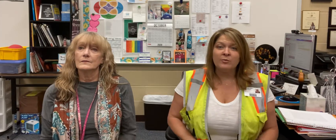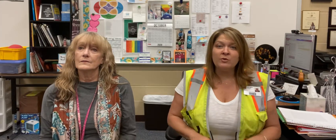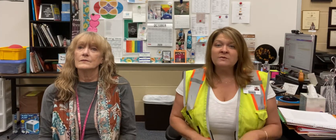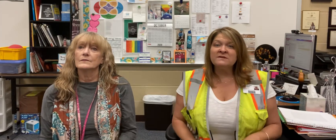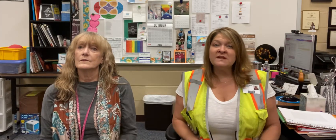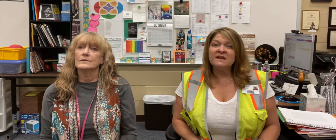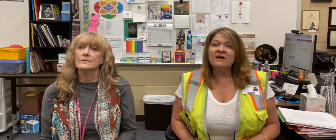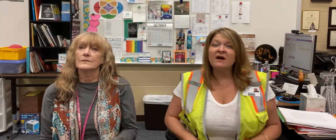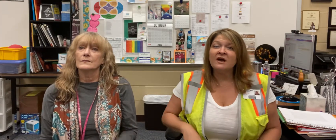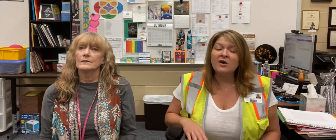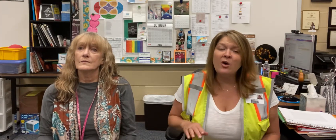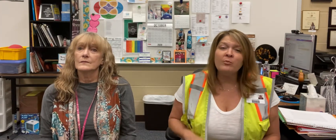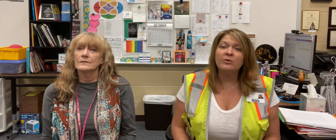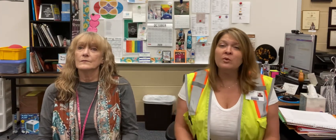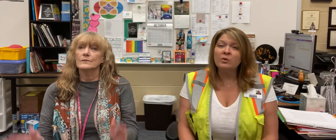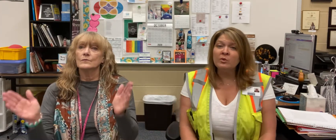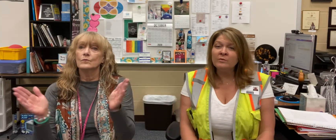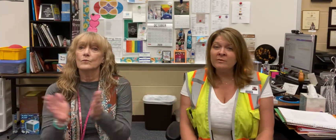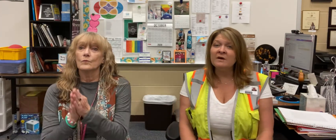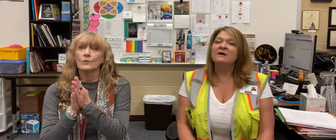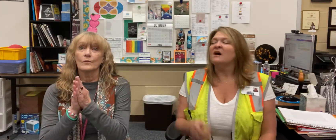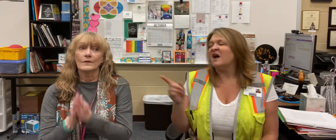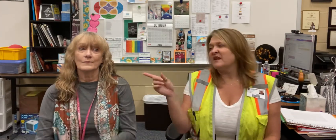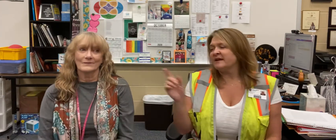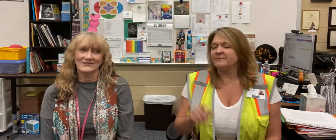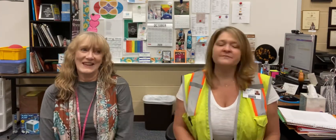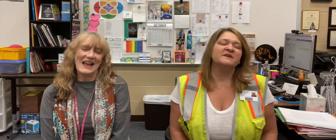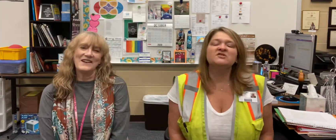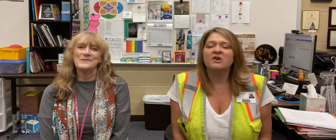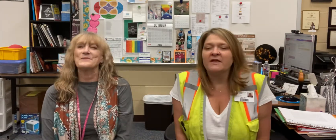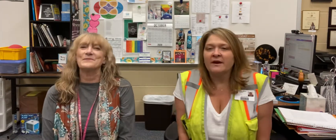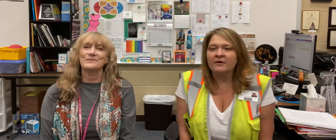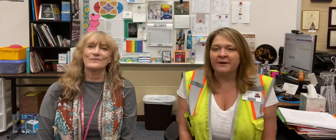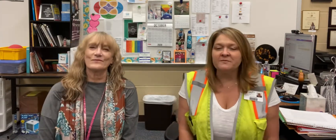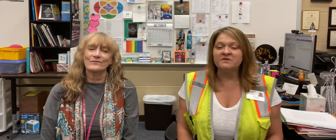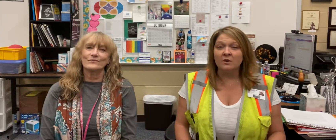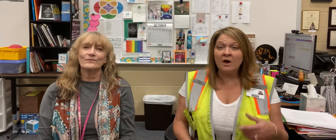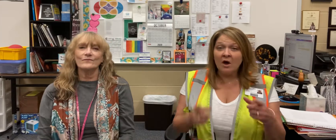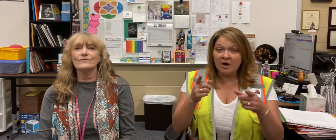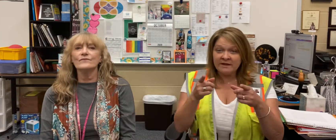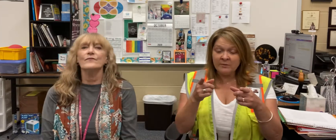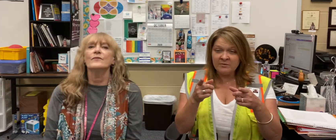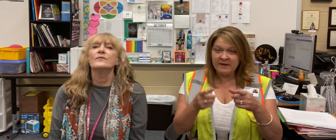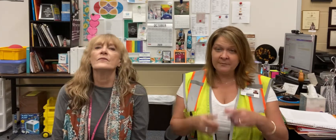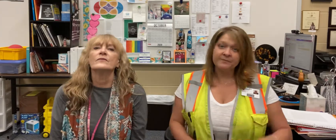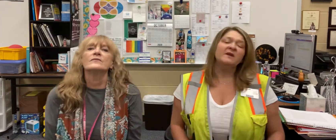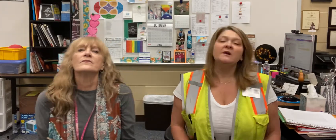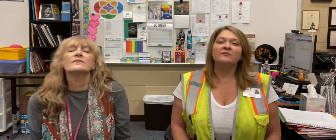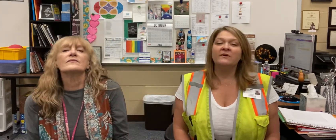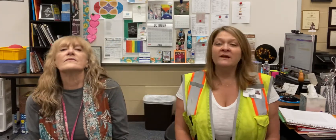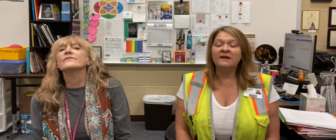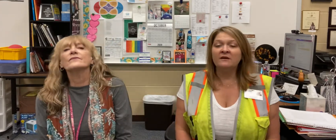boom diddy ada, boom. I like it. Yeah. Let's try that. Okay, so audiate with me. Ready, here we